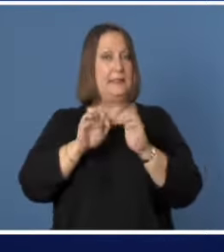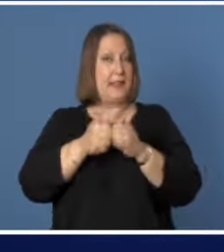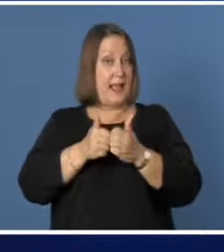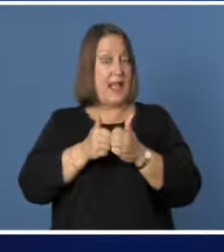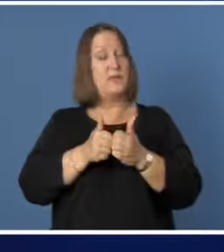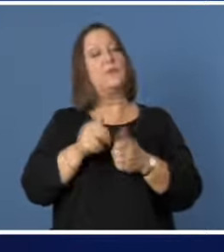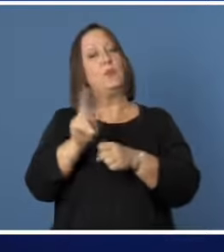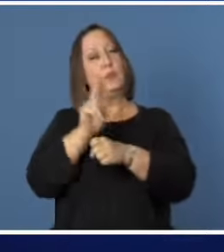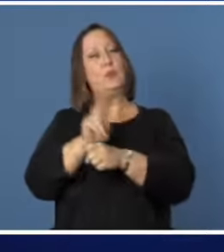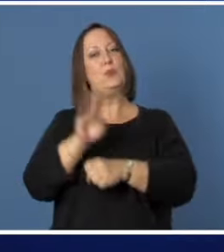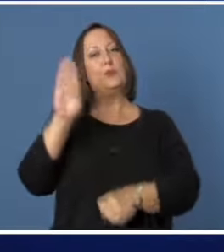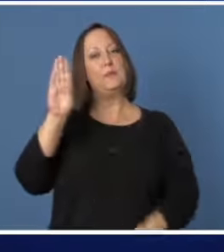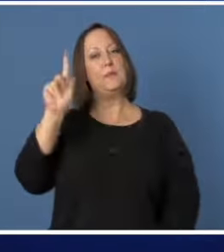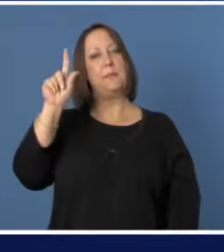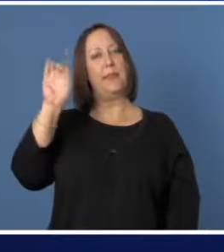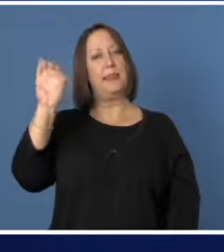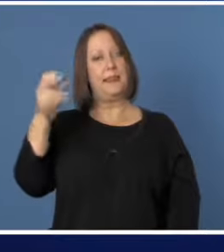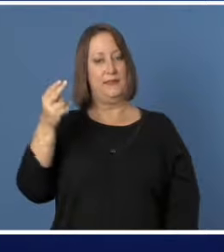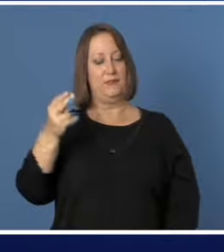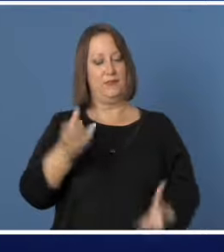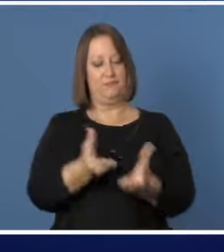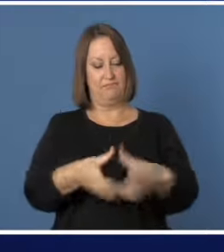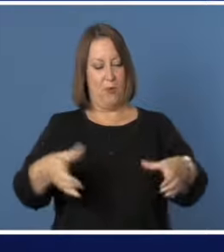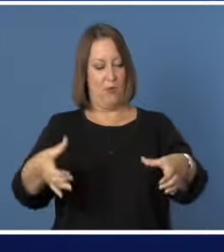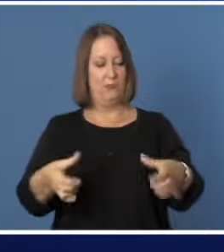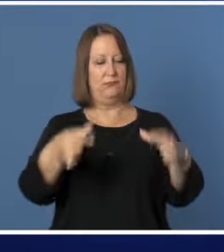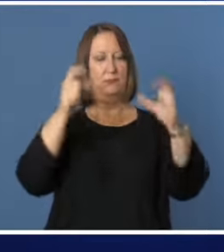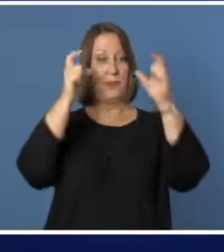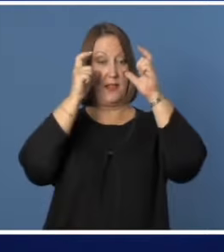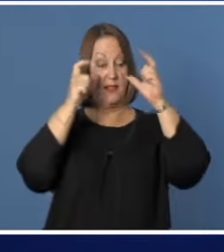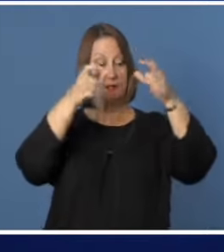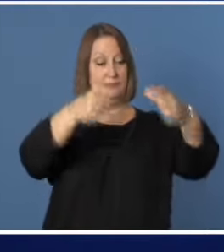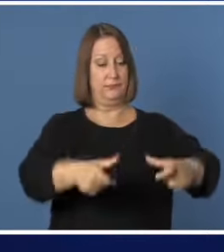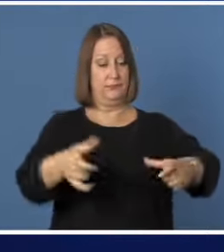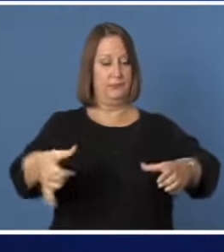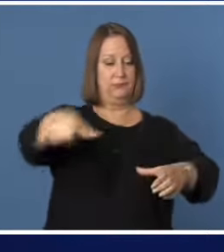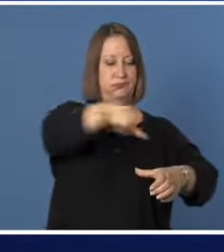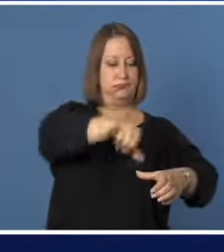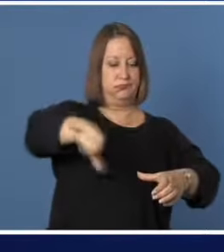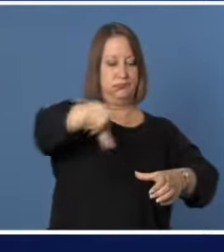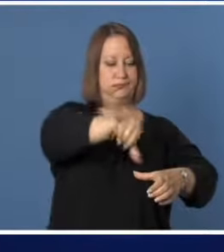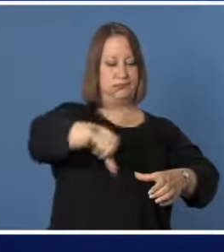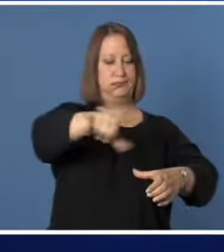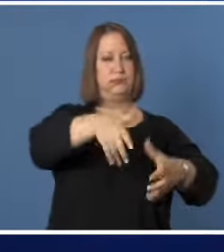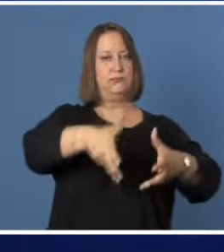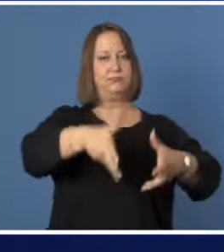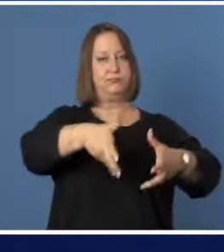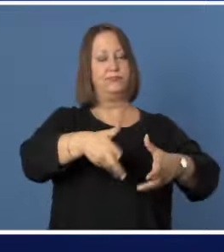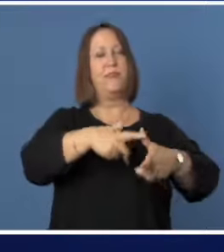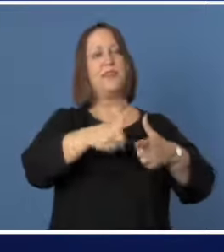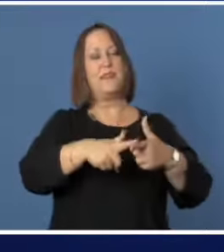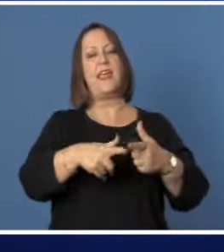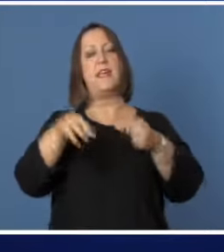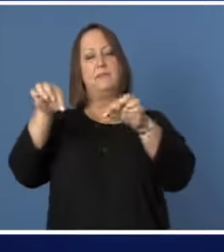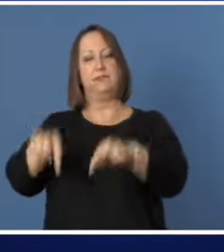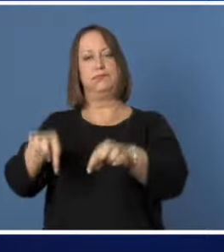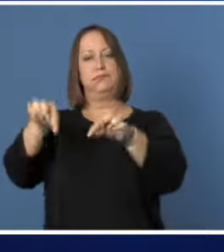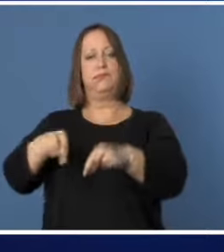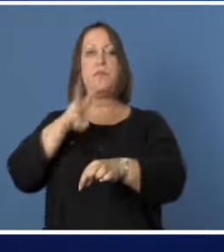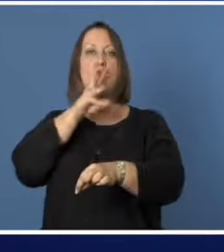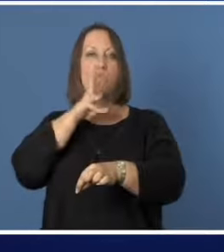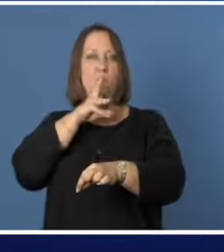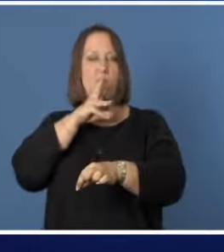Put glasses in a pan of household bleach to decontaminate them, and then rinse and dry.